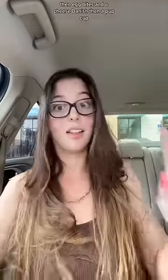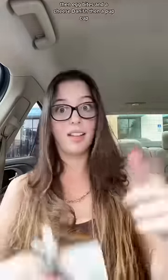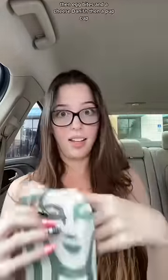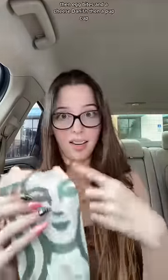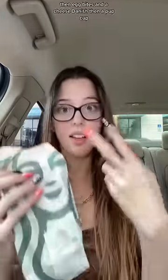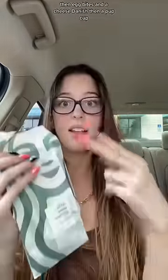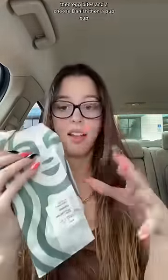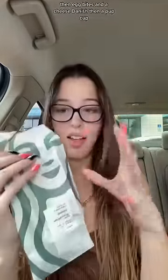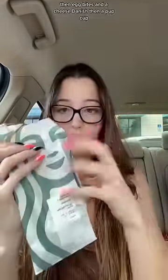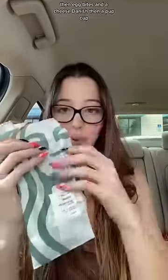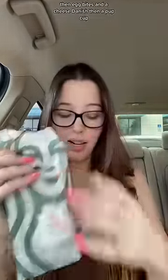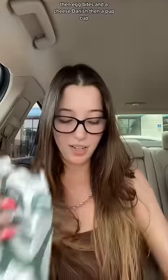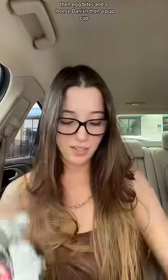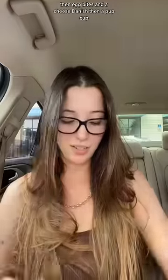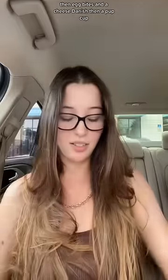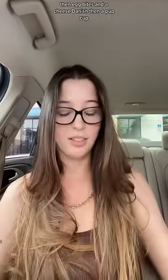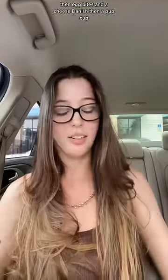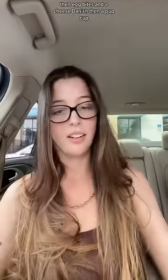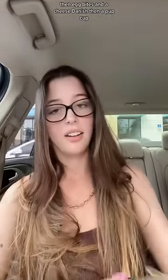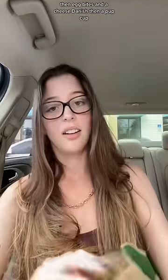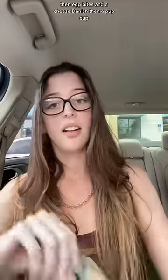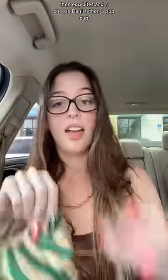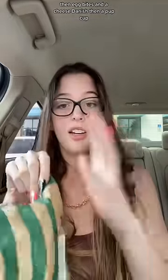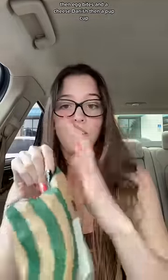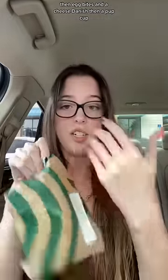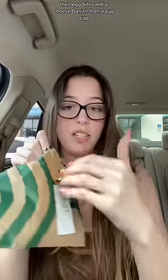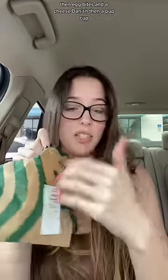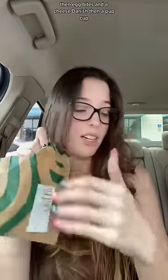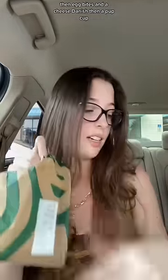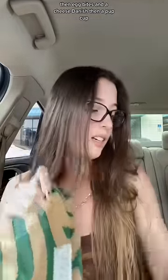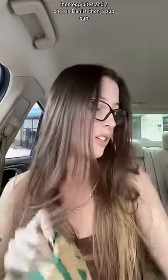Then egg bites and a cheese danish.